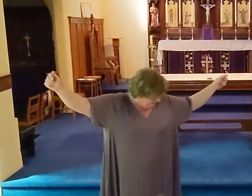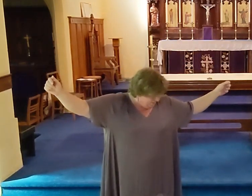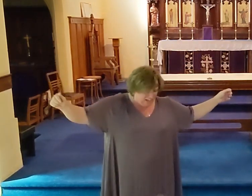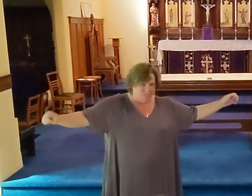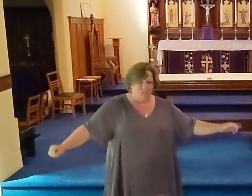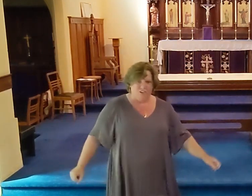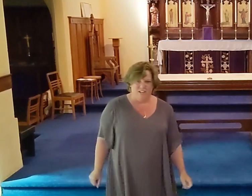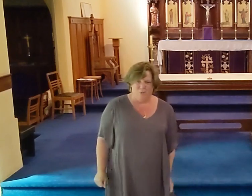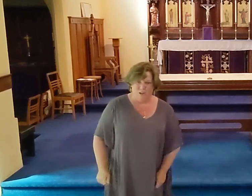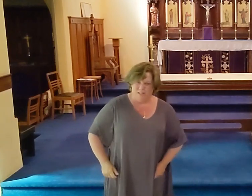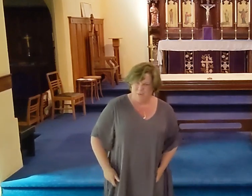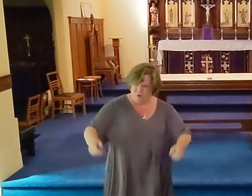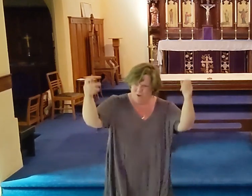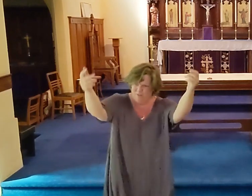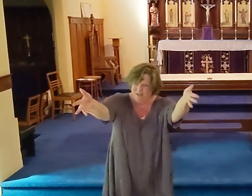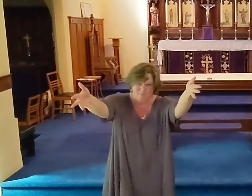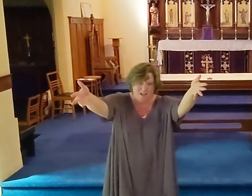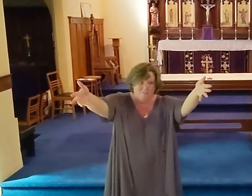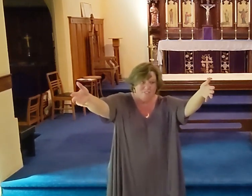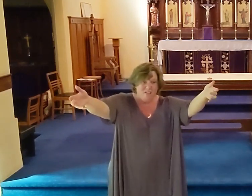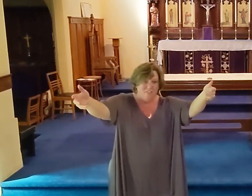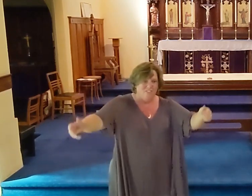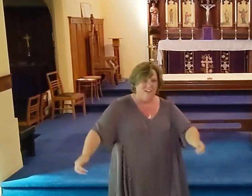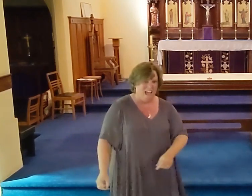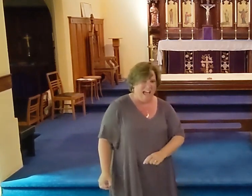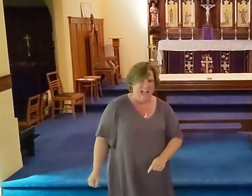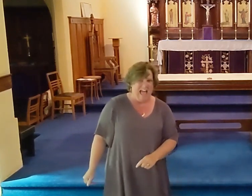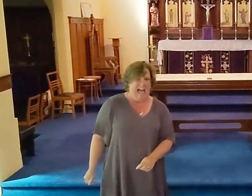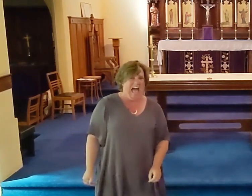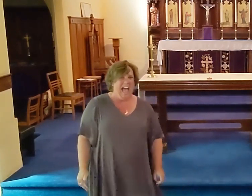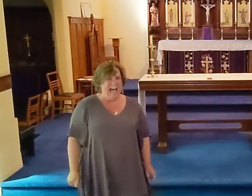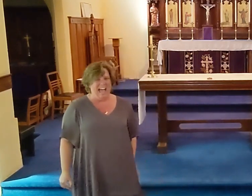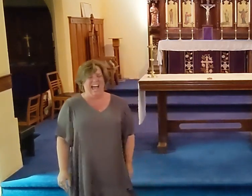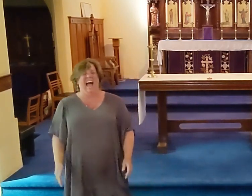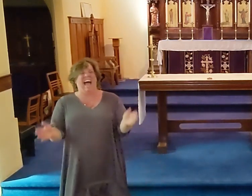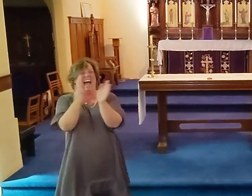haul away. South Australia, rum cake horn. I'm South Australia.